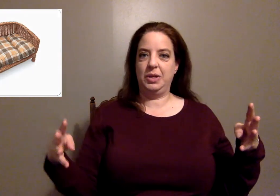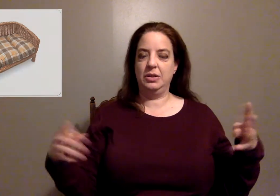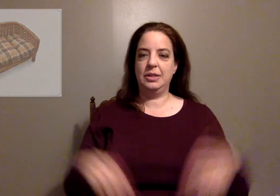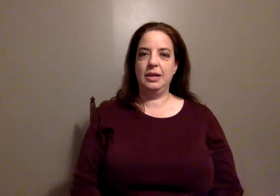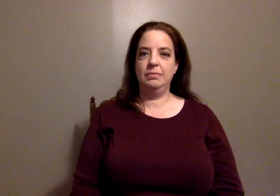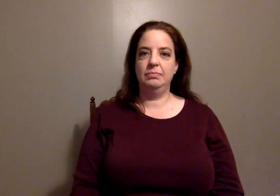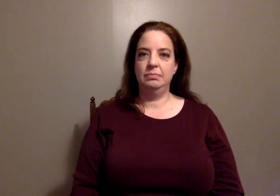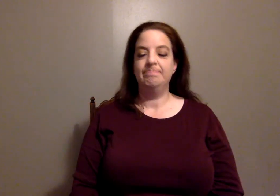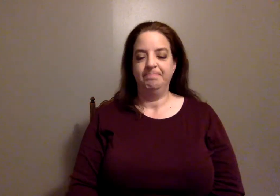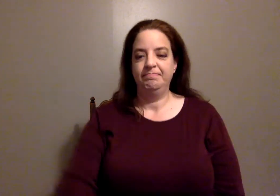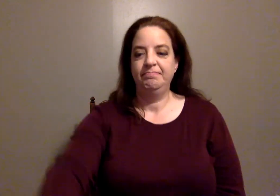like.